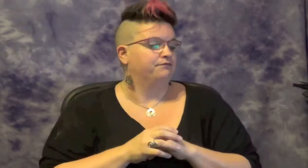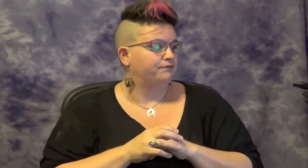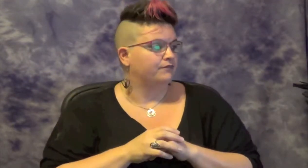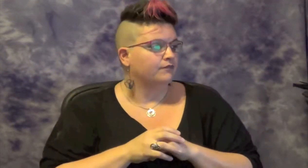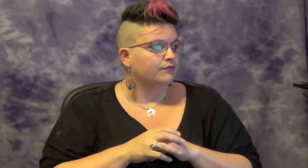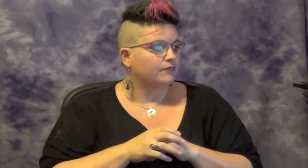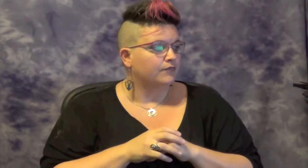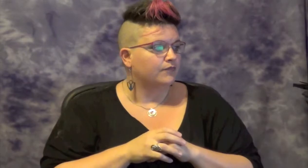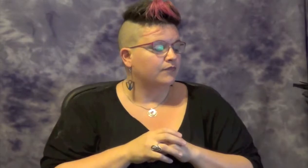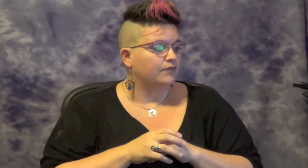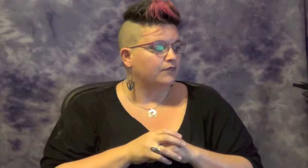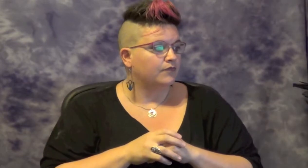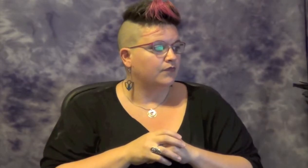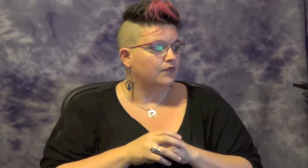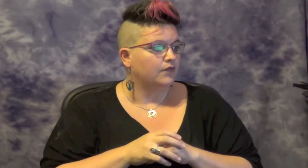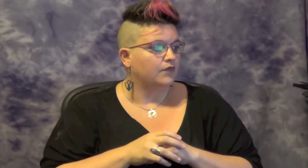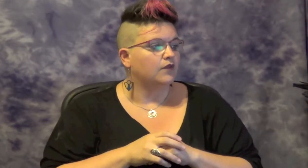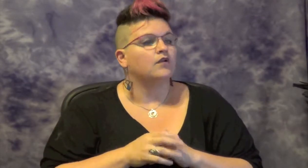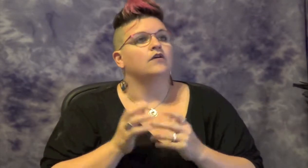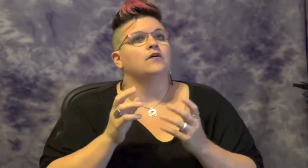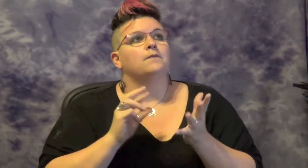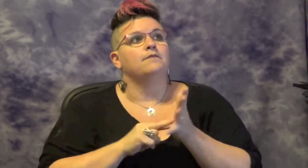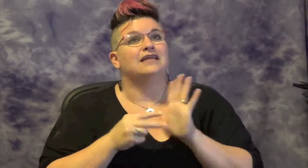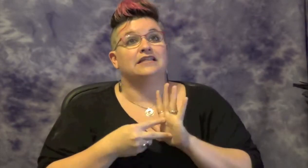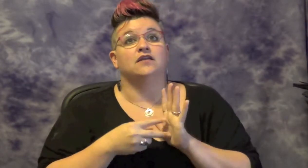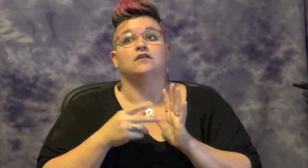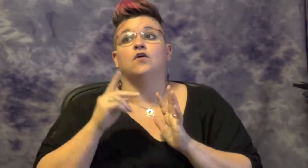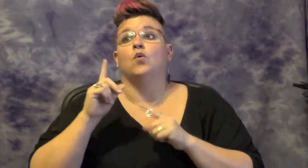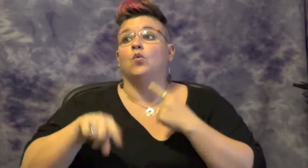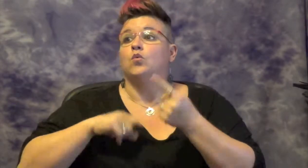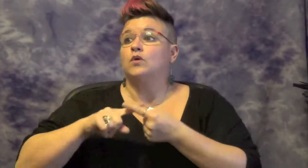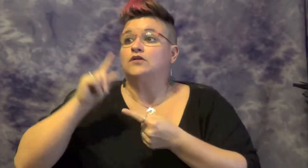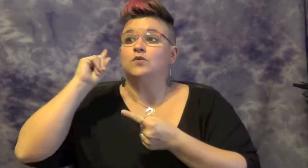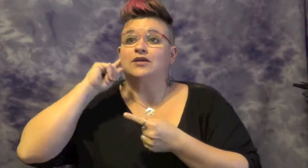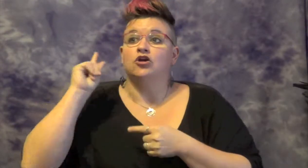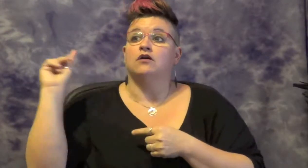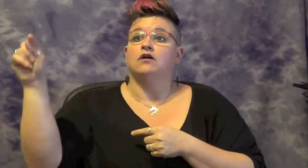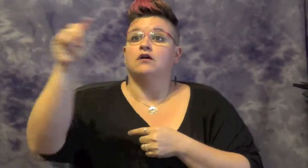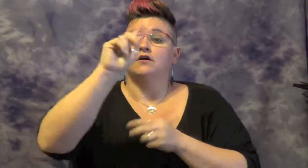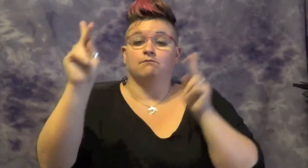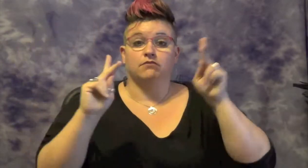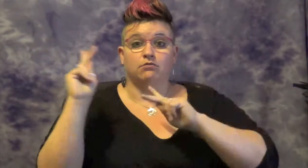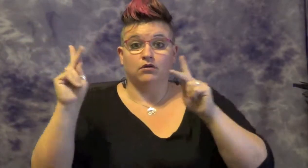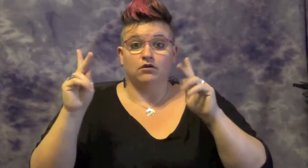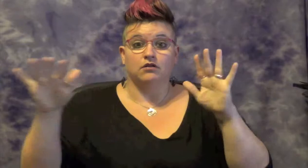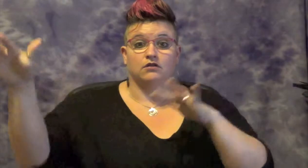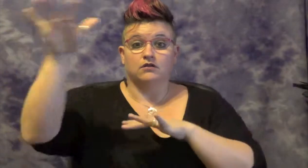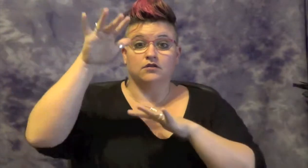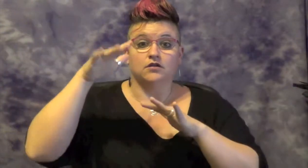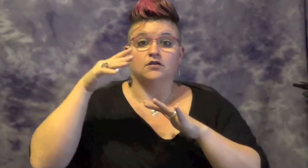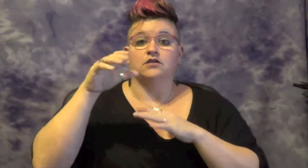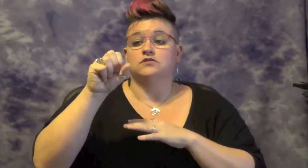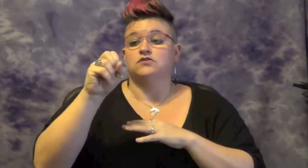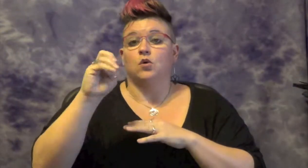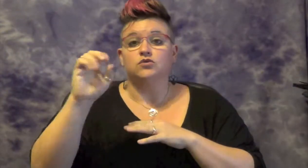people, but not only looks down upon them, but they also oppress them. So if you hear people talk